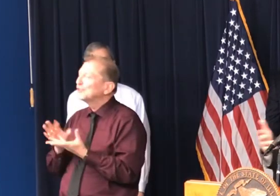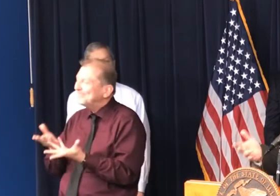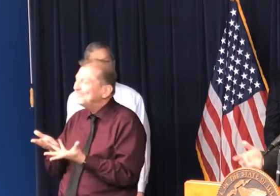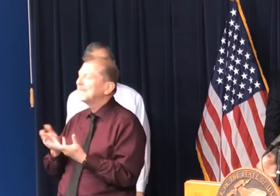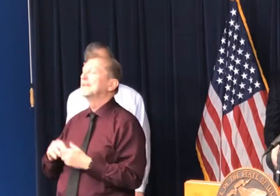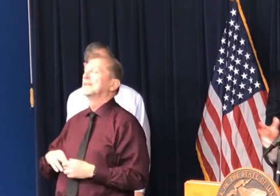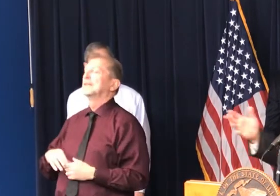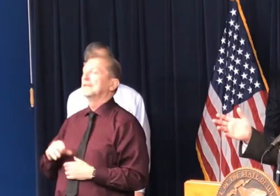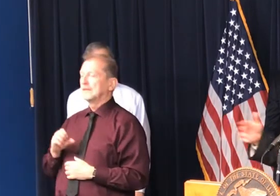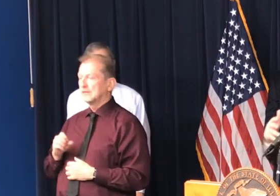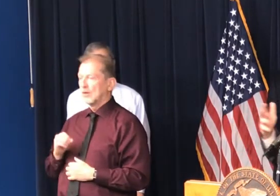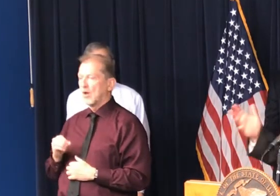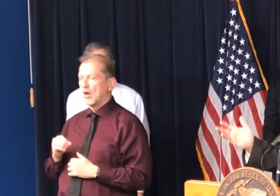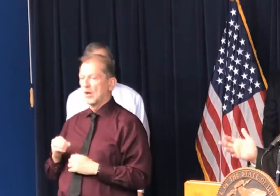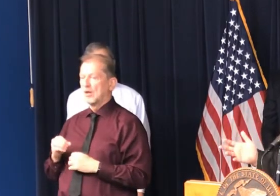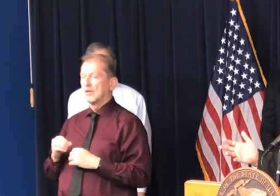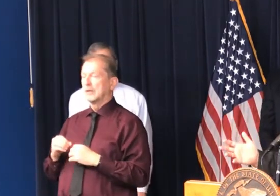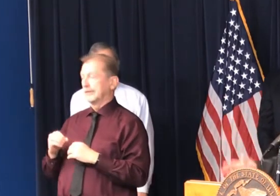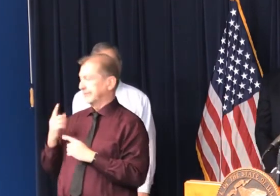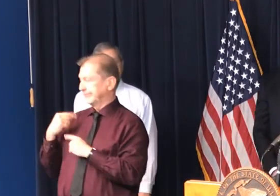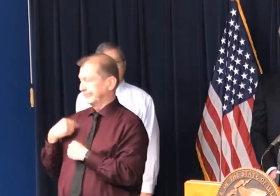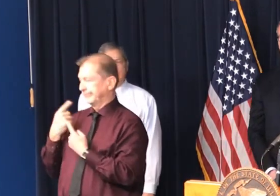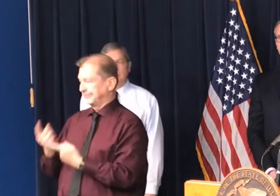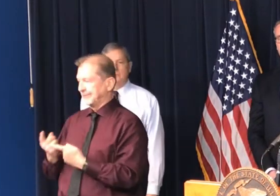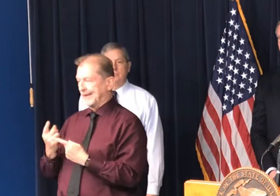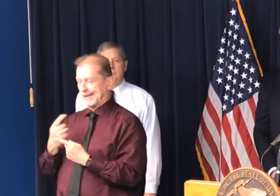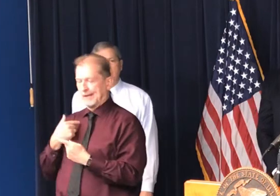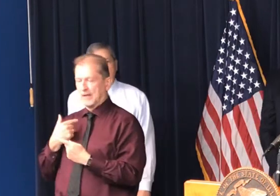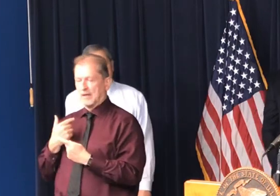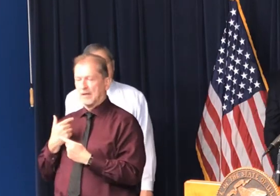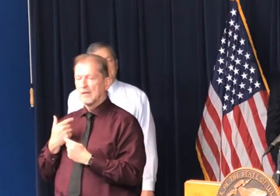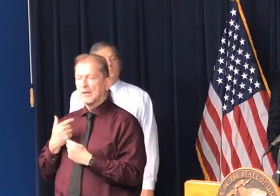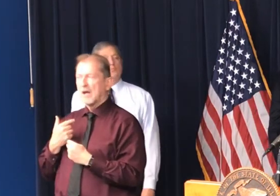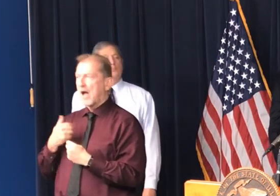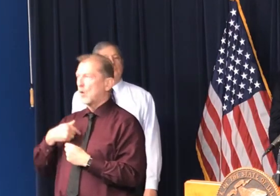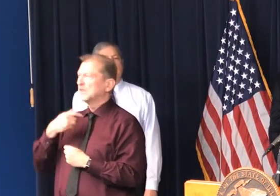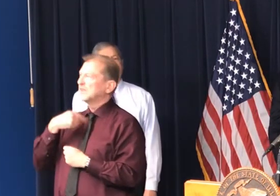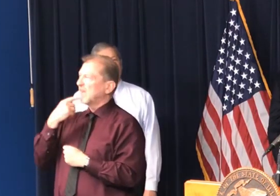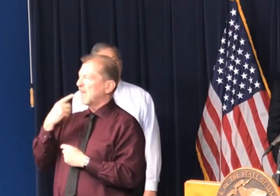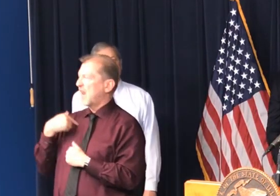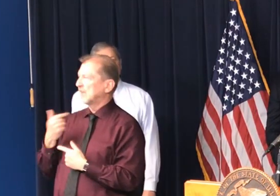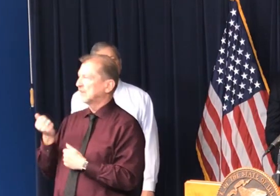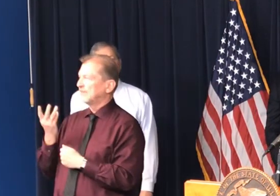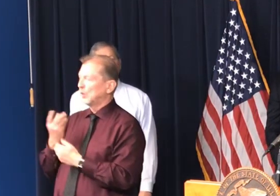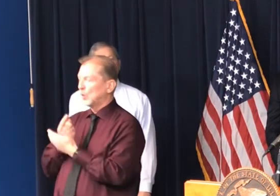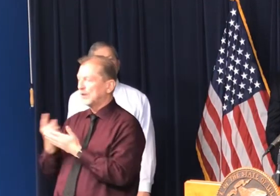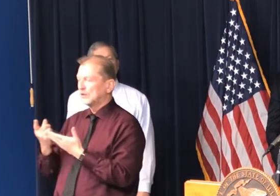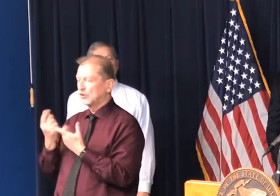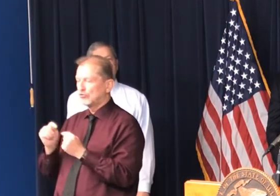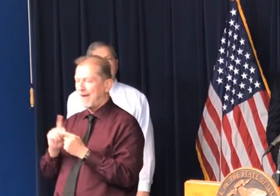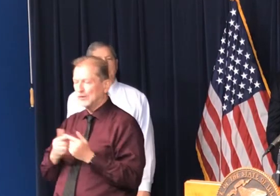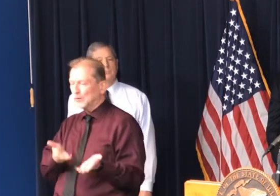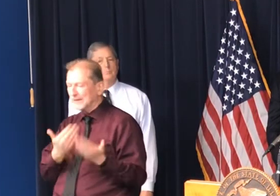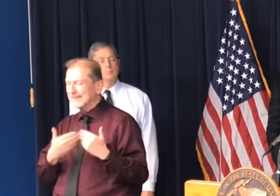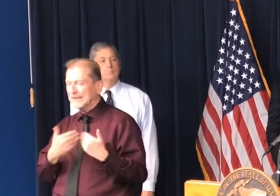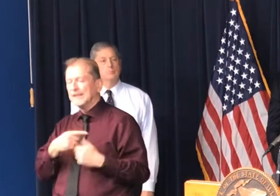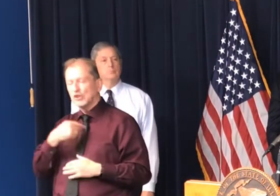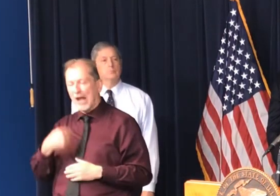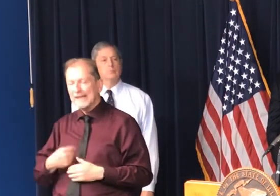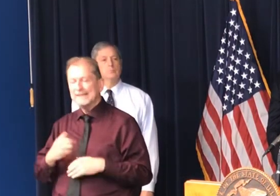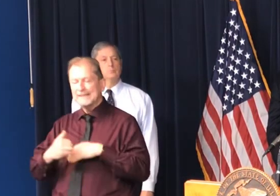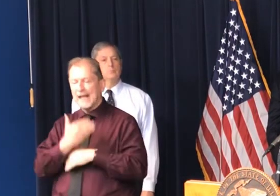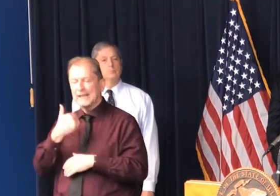So there's actually been, over the course of this process, over the last few weeks, there are challenges getting things out of